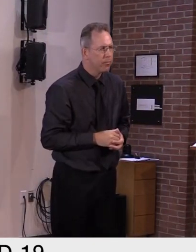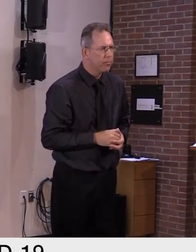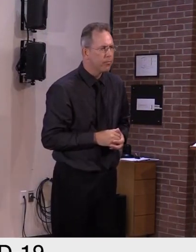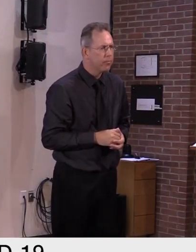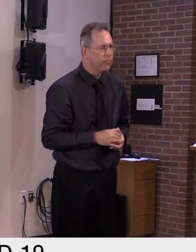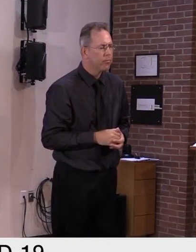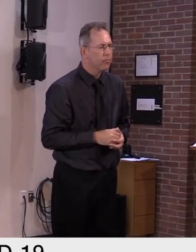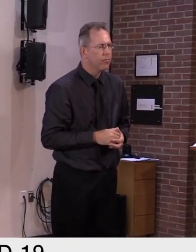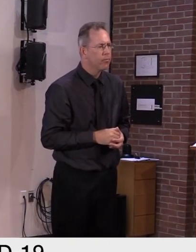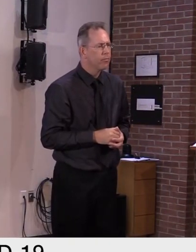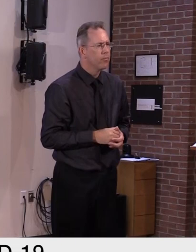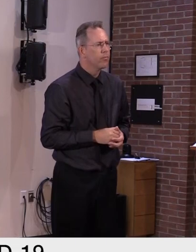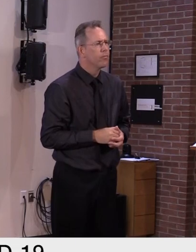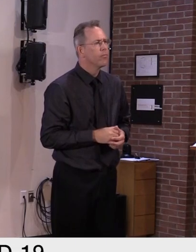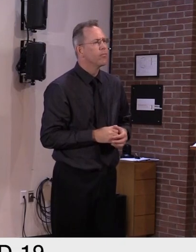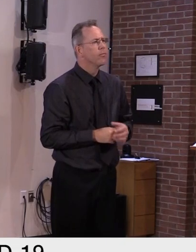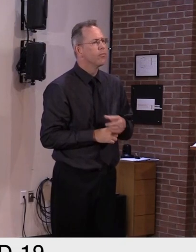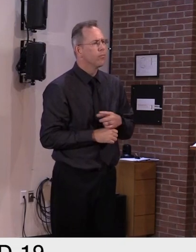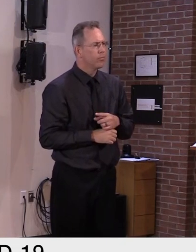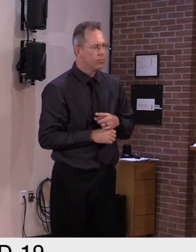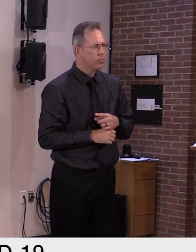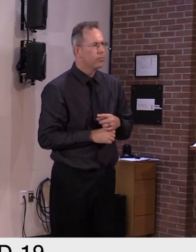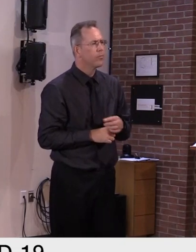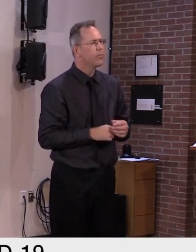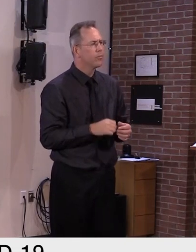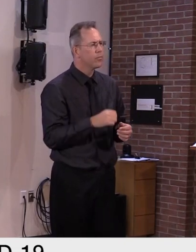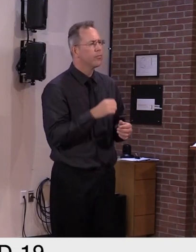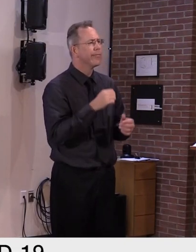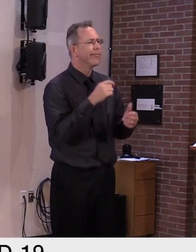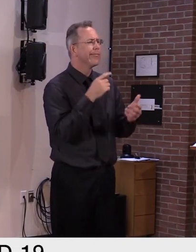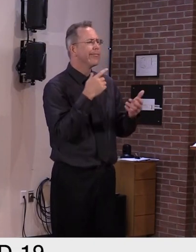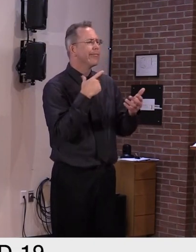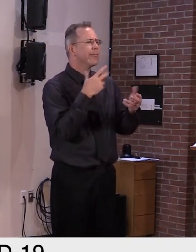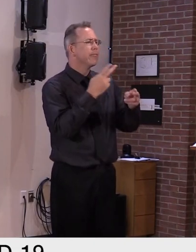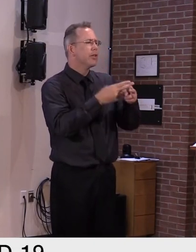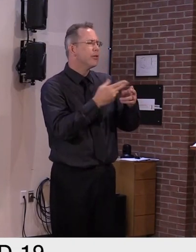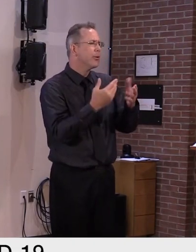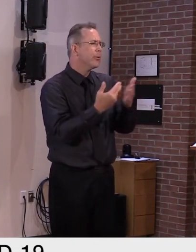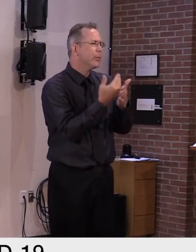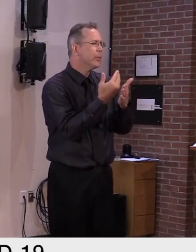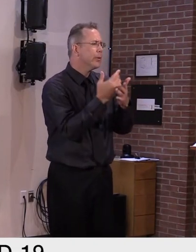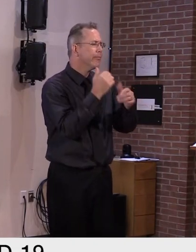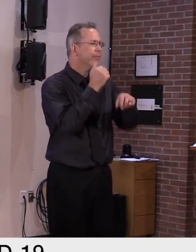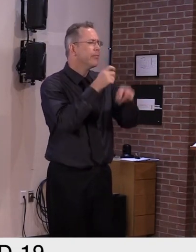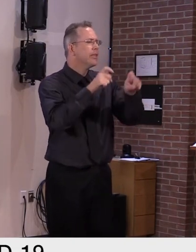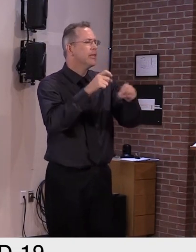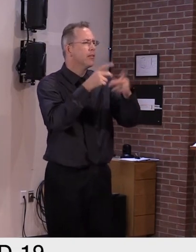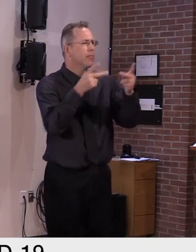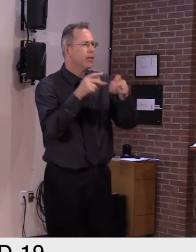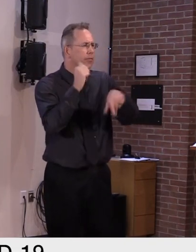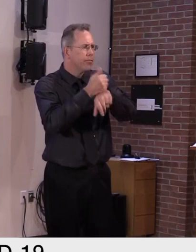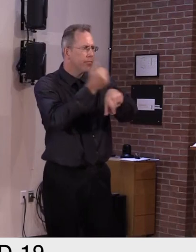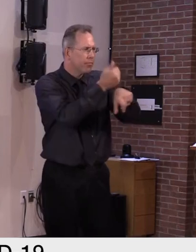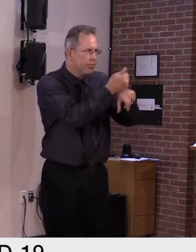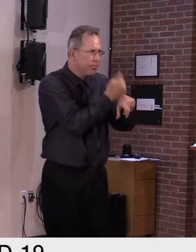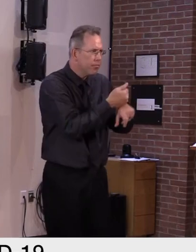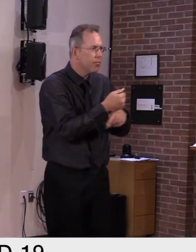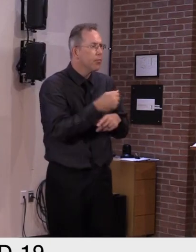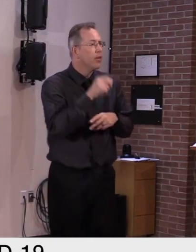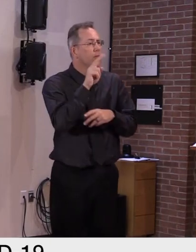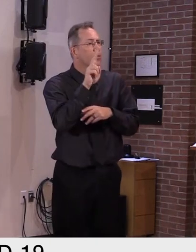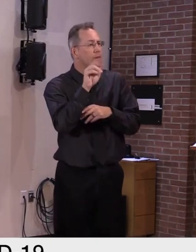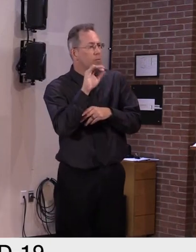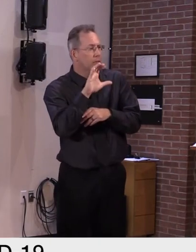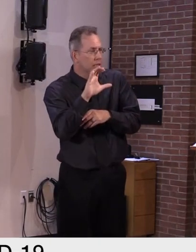testing sites this week. I think CVMC is doing one on an ongoing basis, but also there's a pop-up test, and I think Secretary Smith can